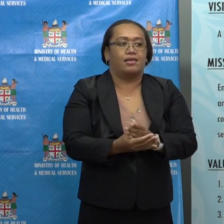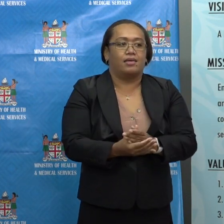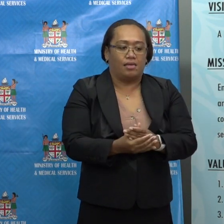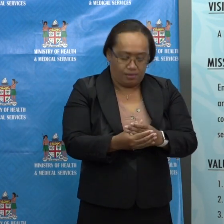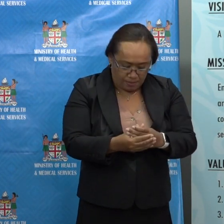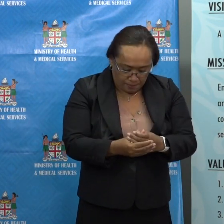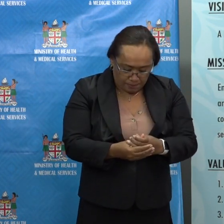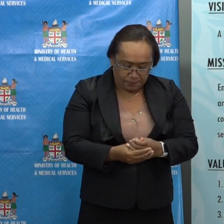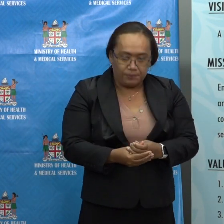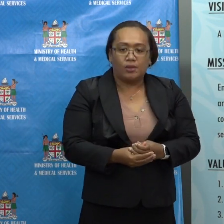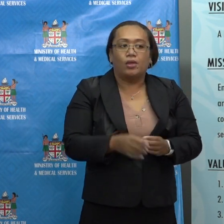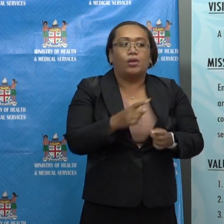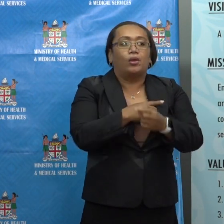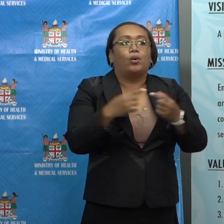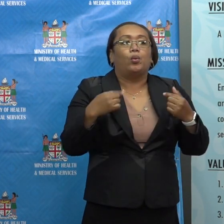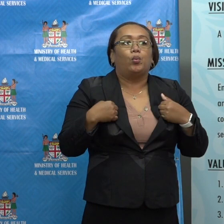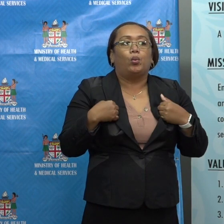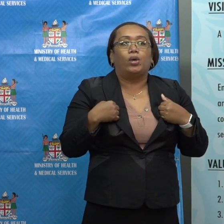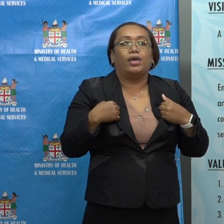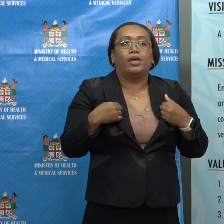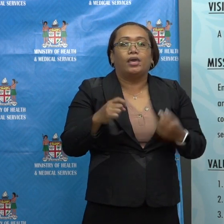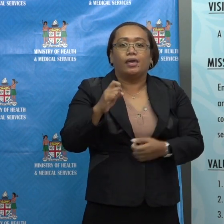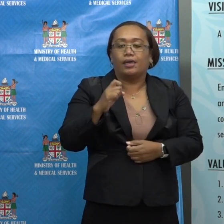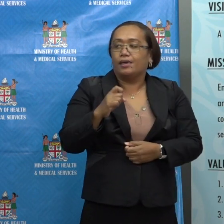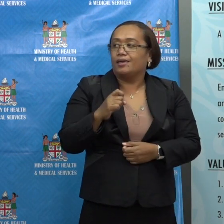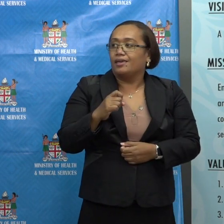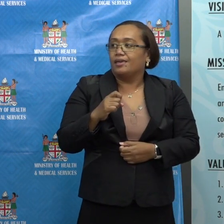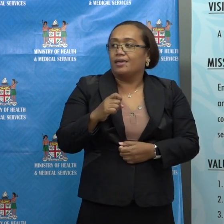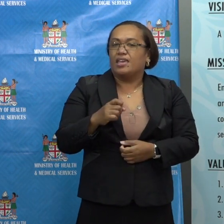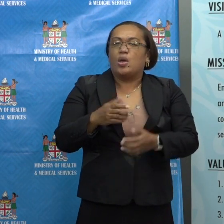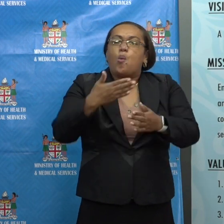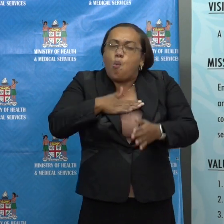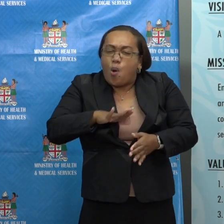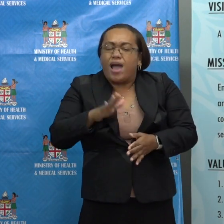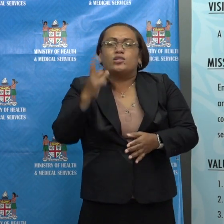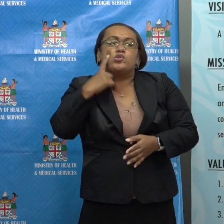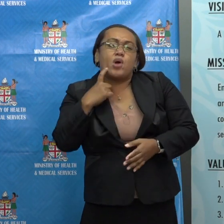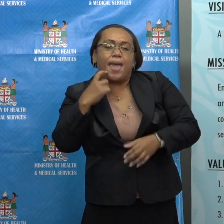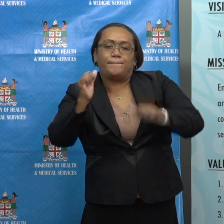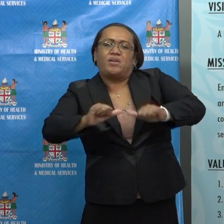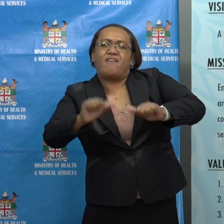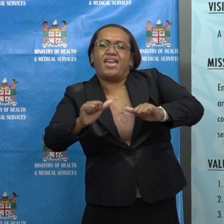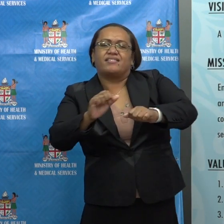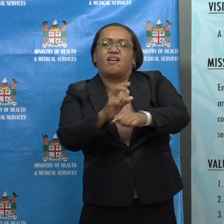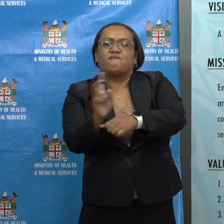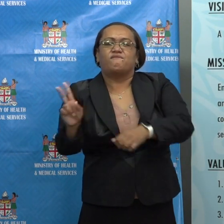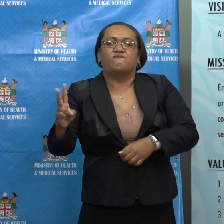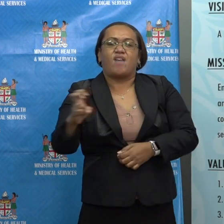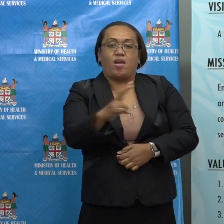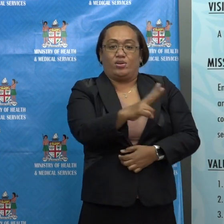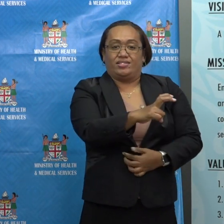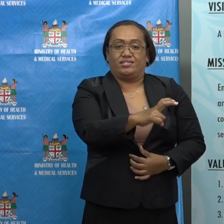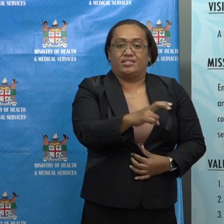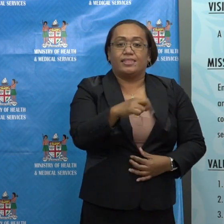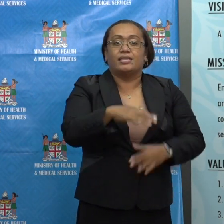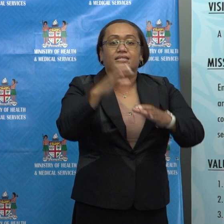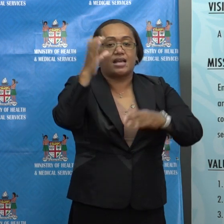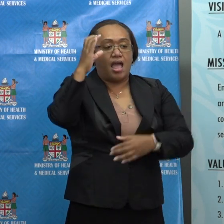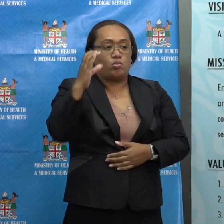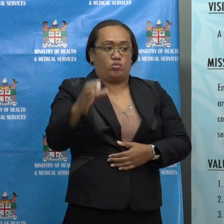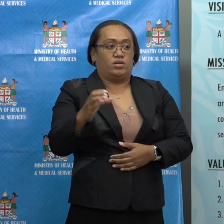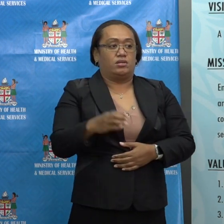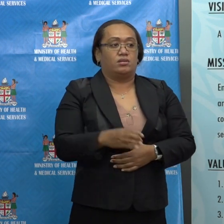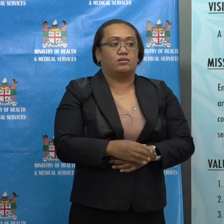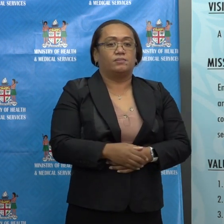We are taking these early measures again to prevent the spread of this virus throughout the country. We have done great work together to keep Fiji safe so